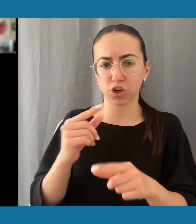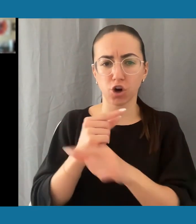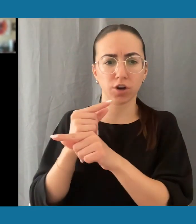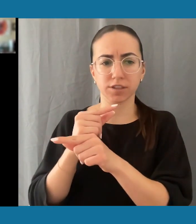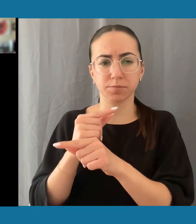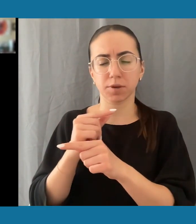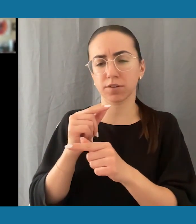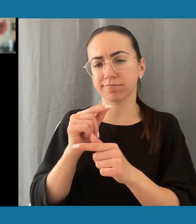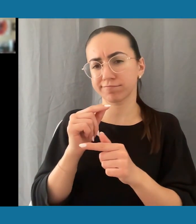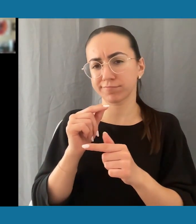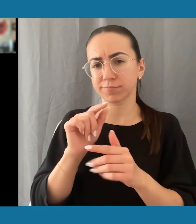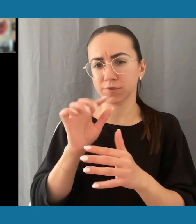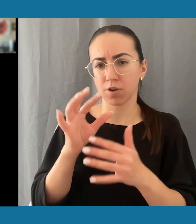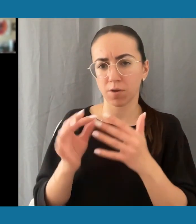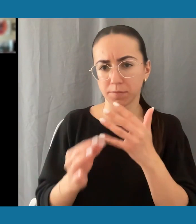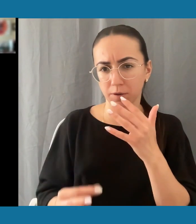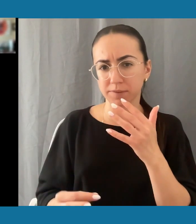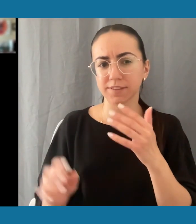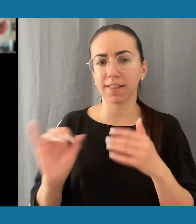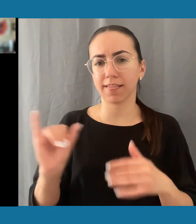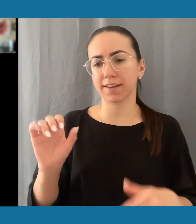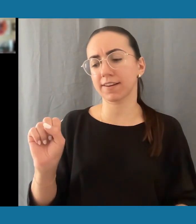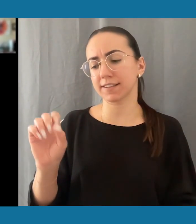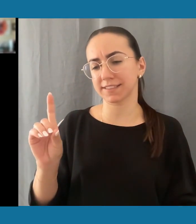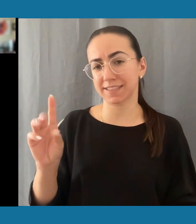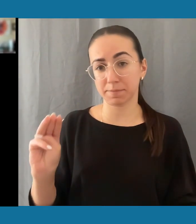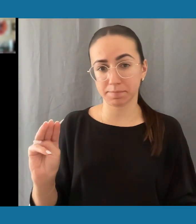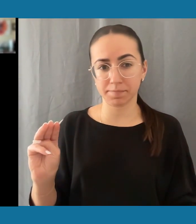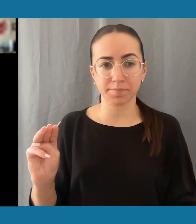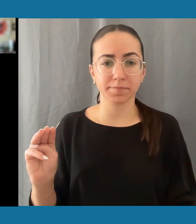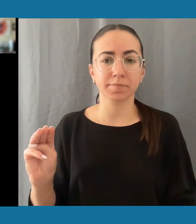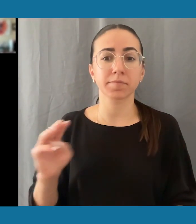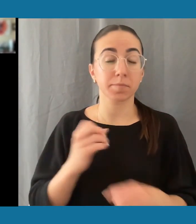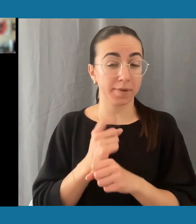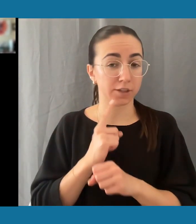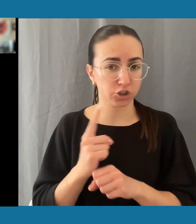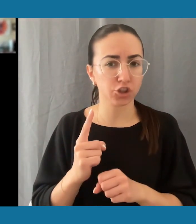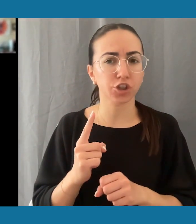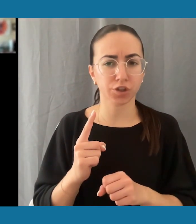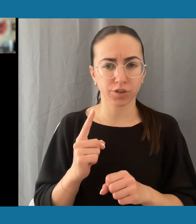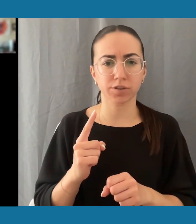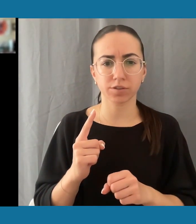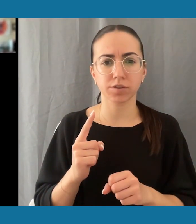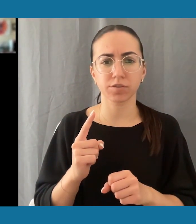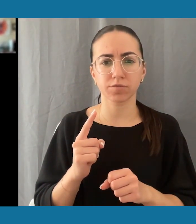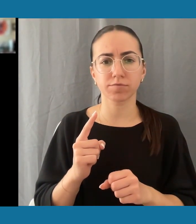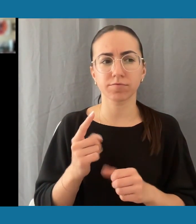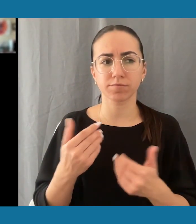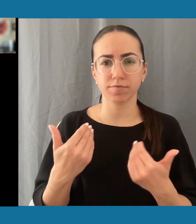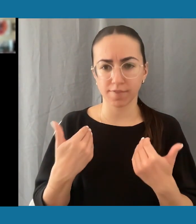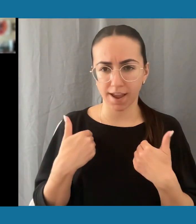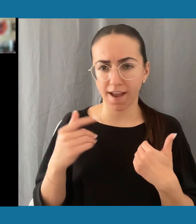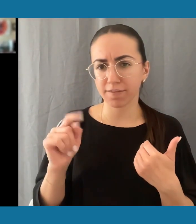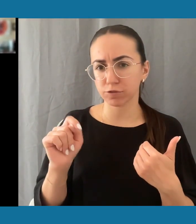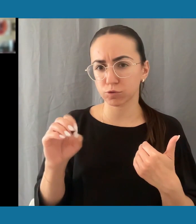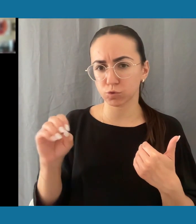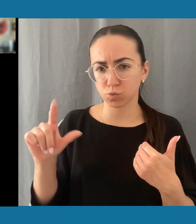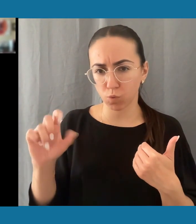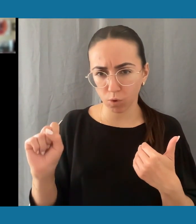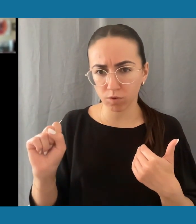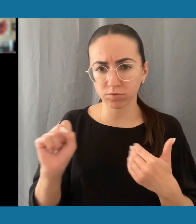SDM. So making sure that there isn't a tool that is not as restrictive as guardianship